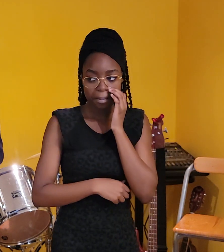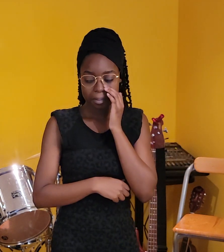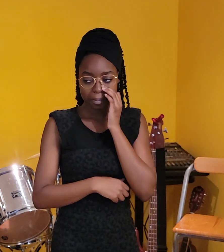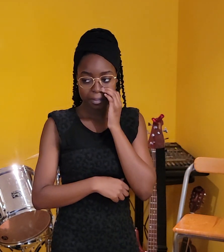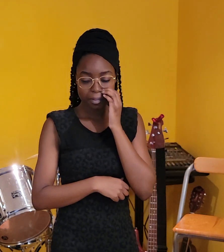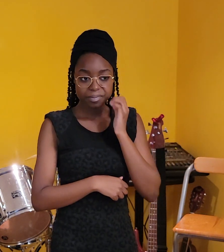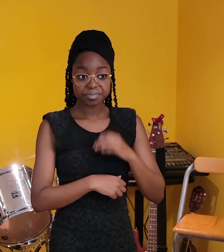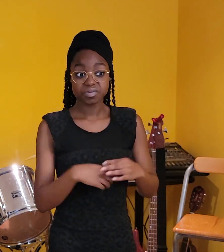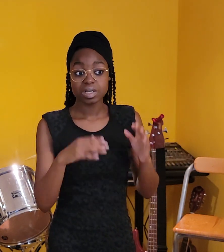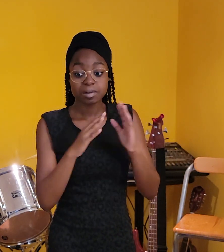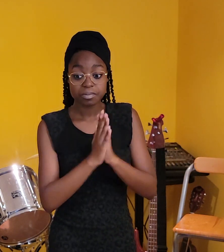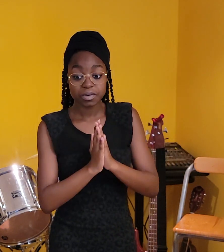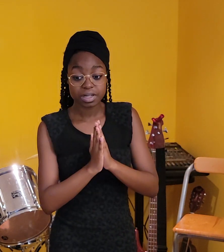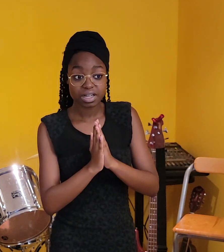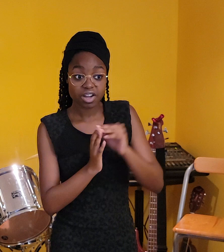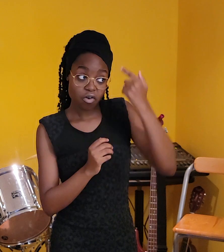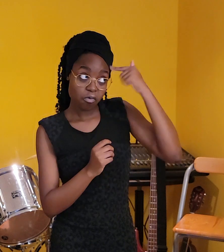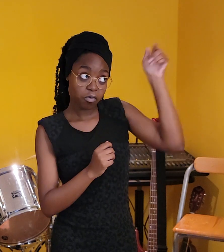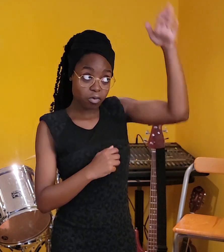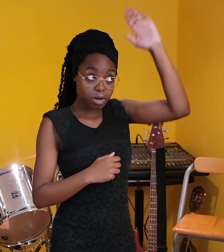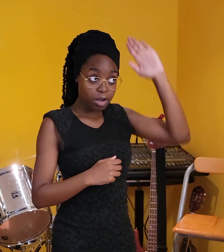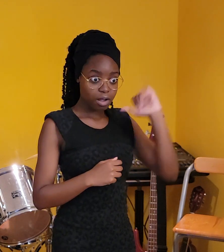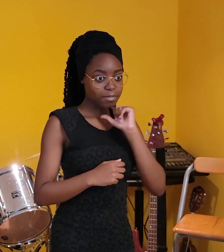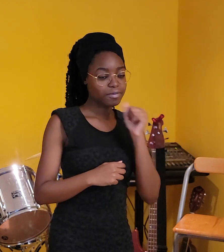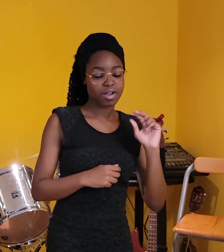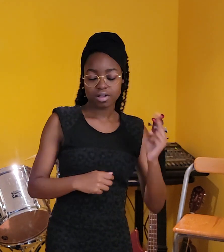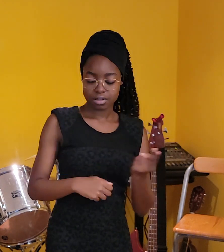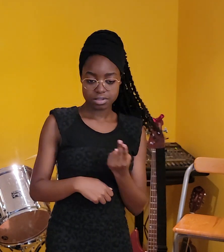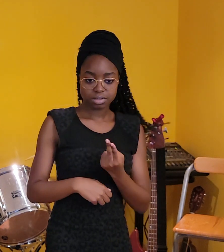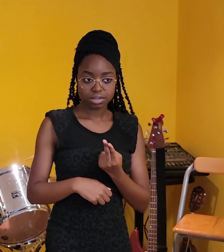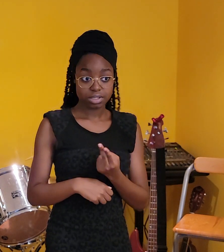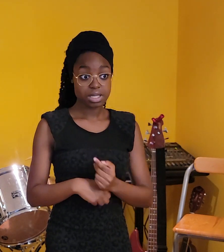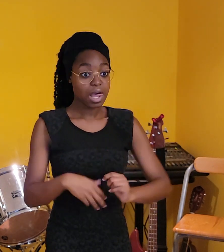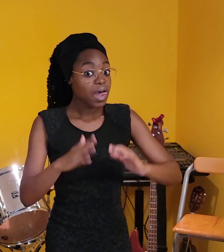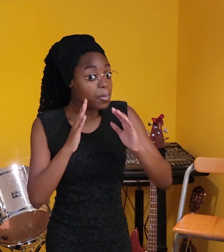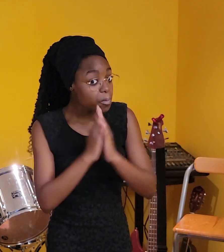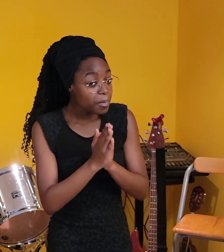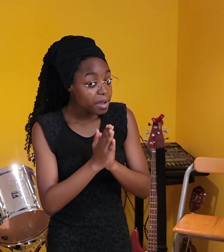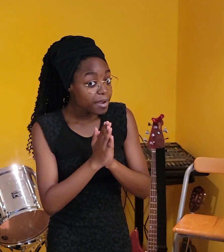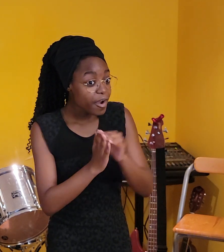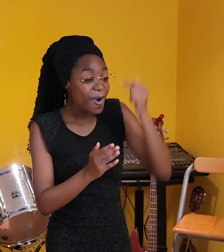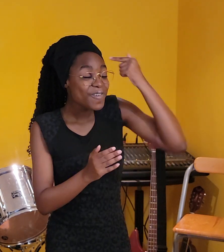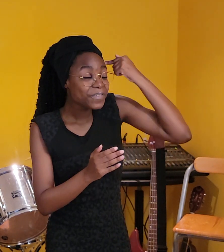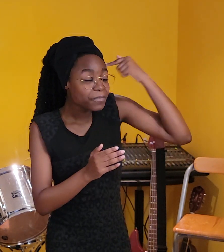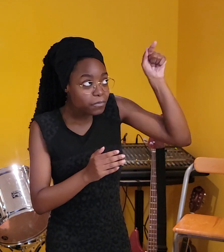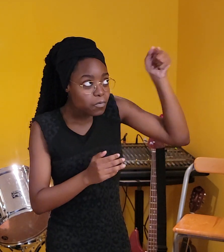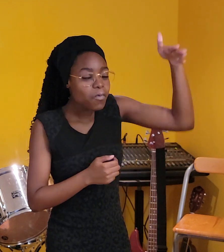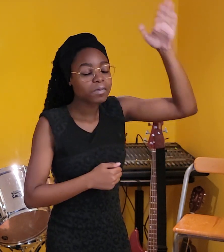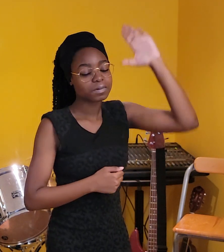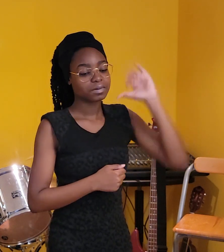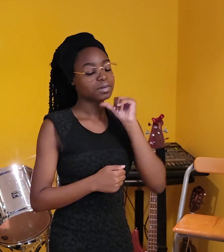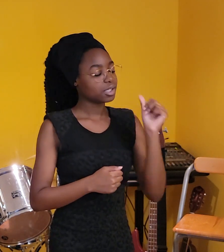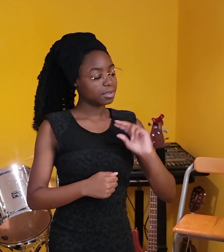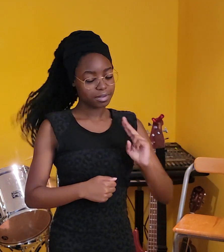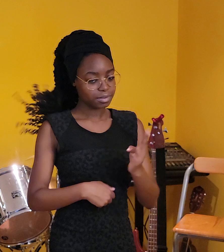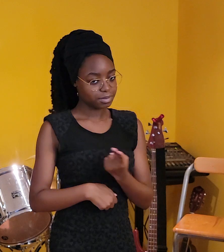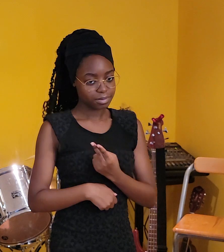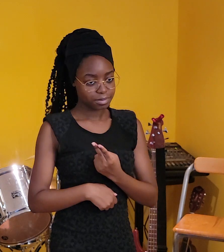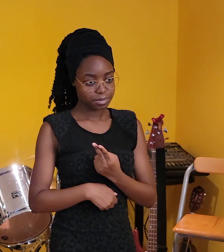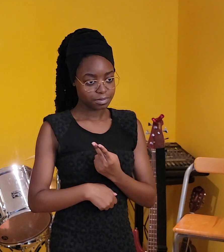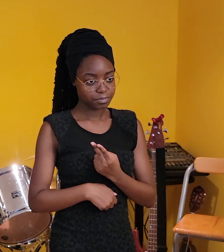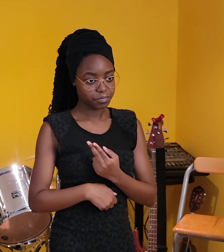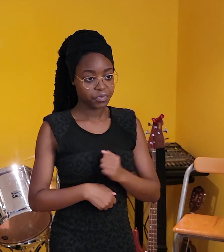What it means is that prayer is for God, not for us. Let me say it again. Prayer is for God, not for us. It is for God to show